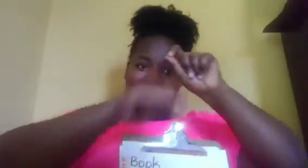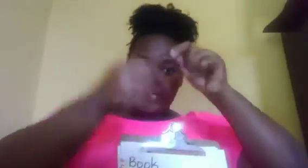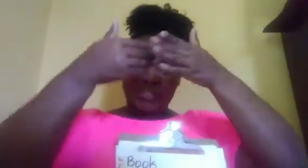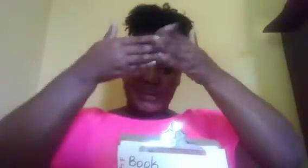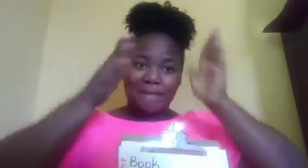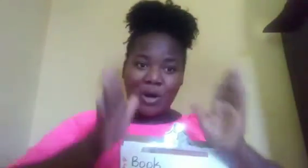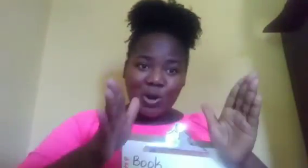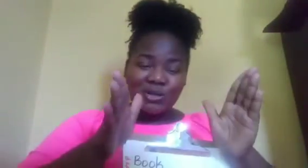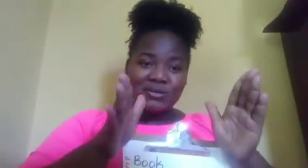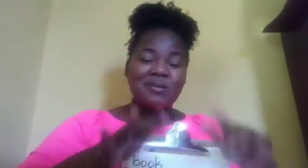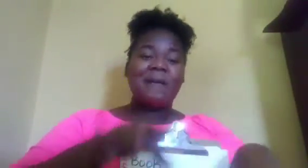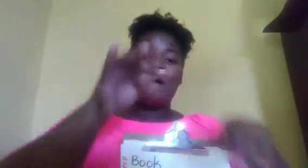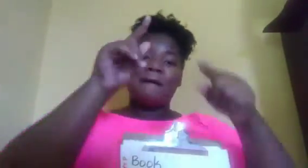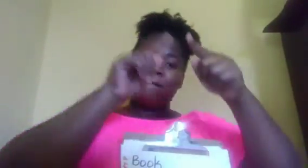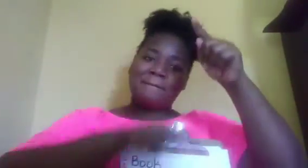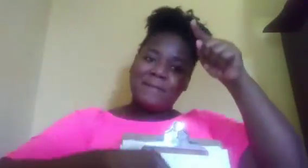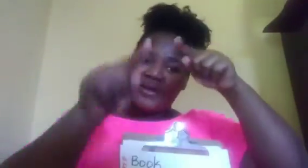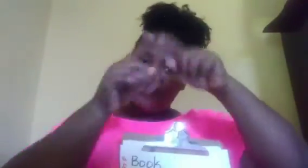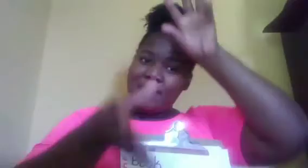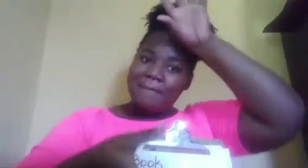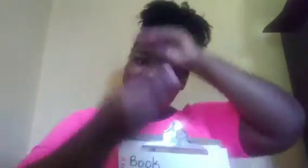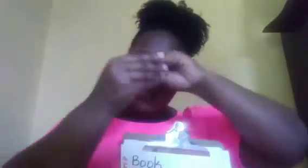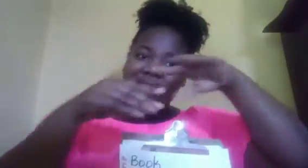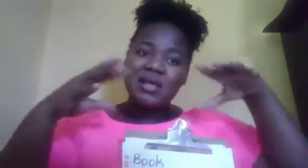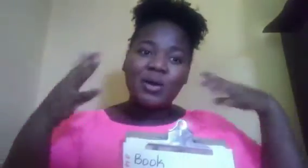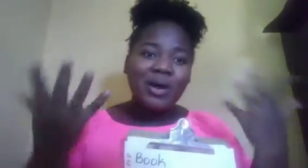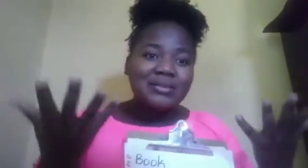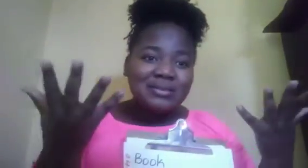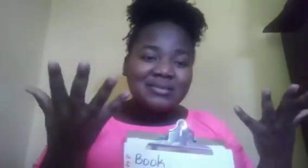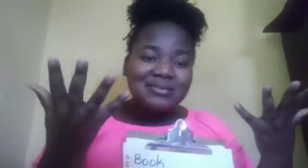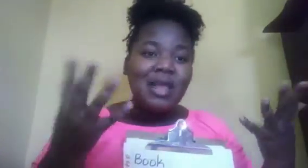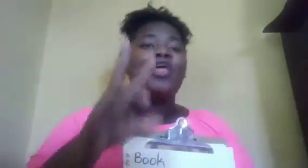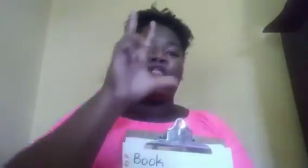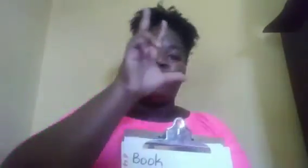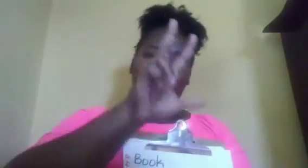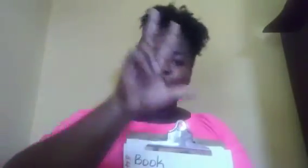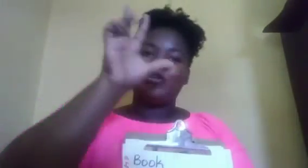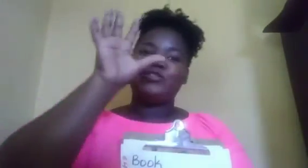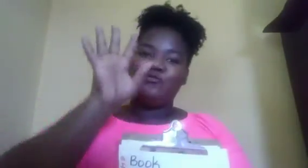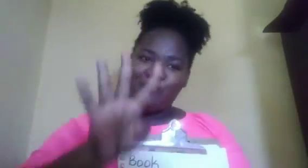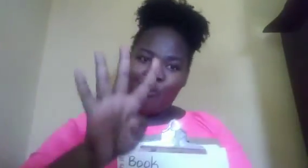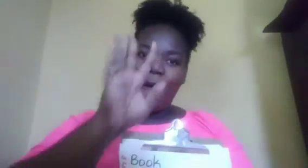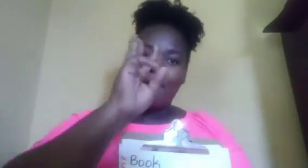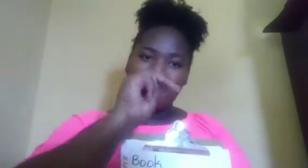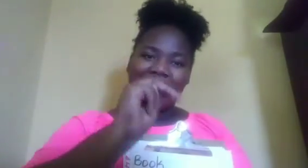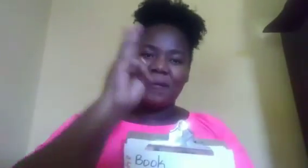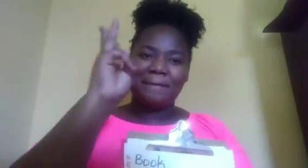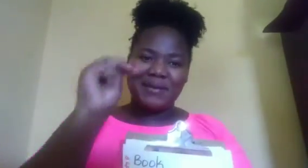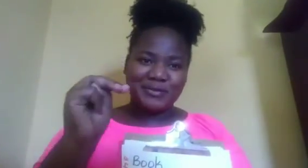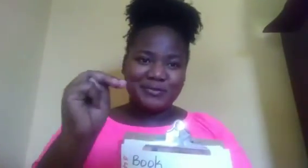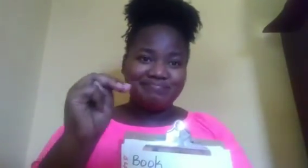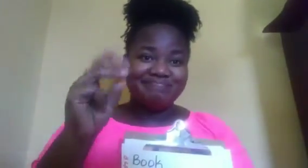And for the matches box, the perimeter is 34